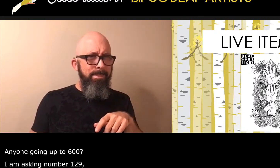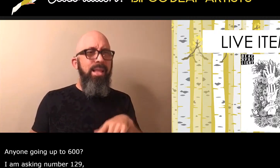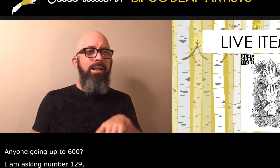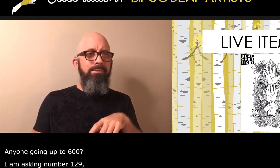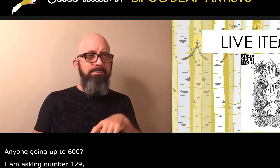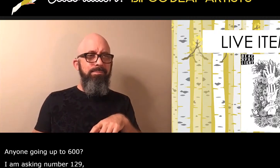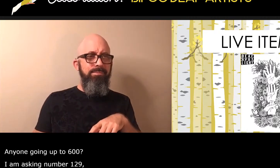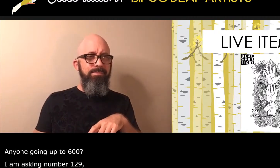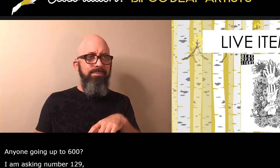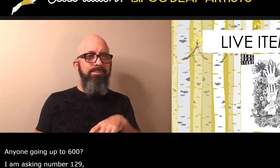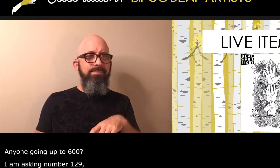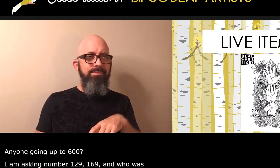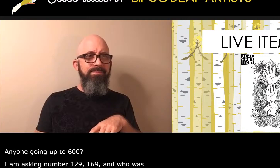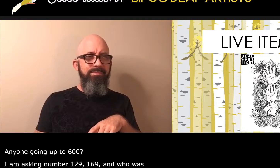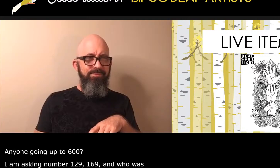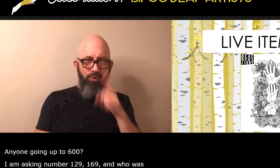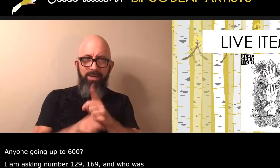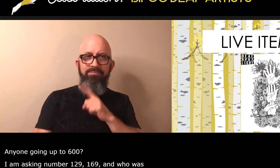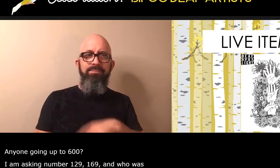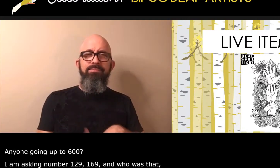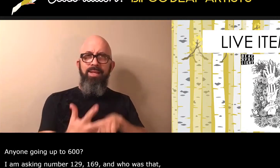the bidder's number.